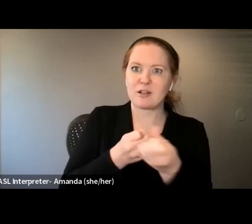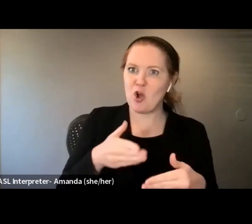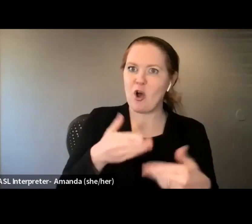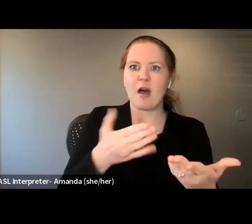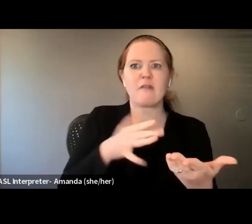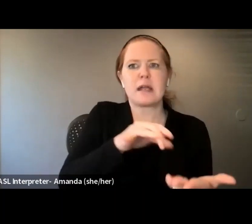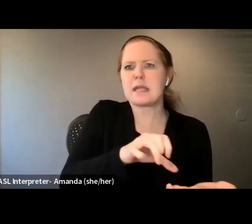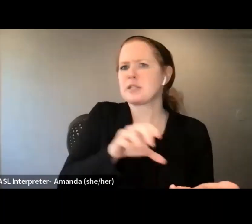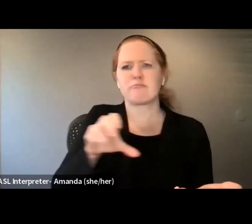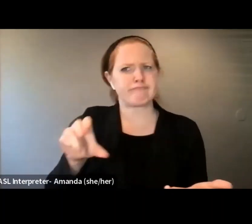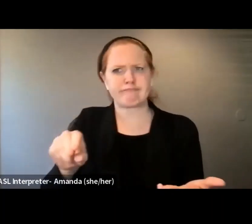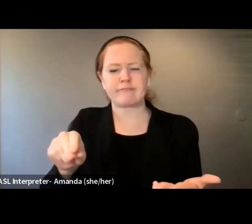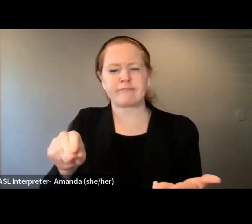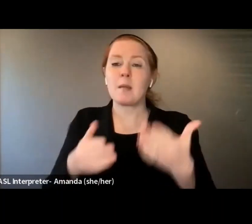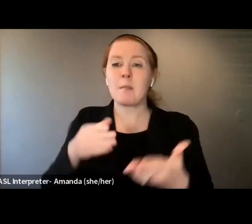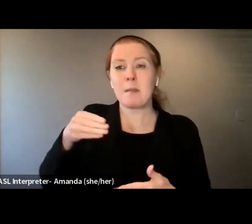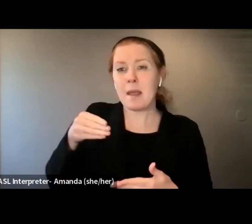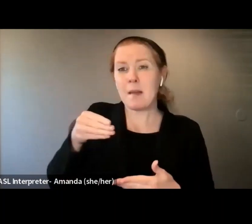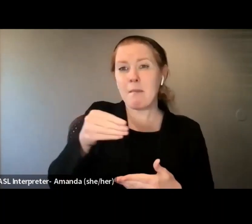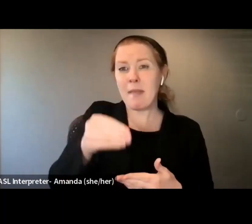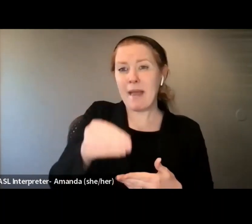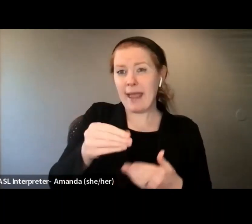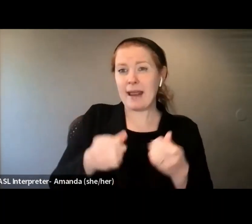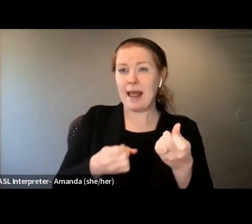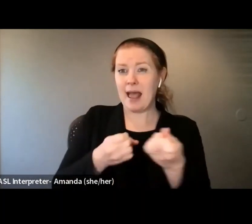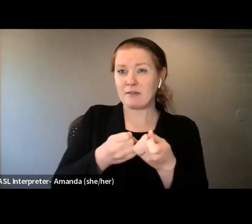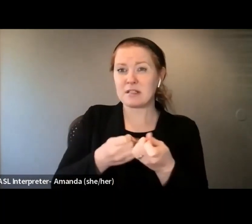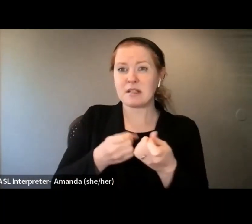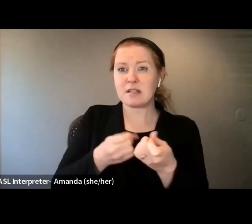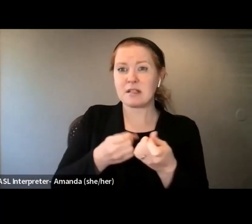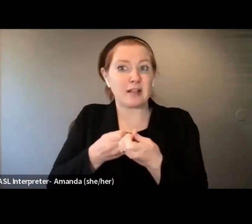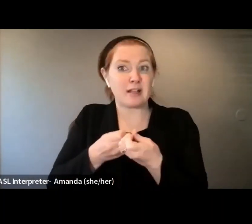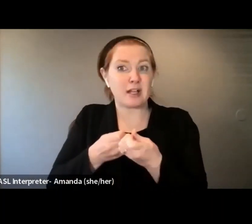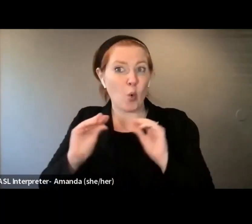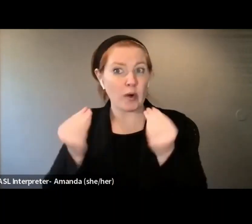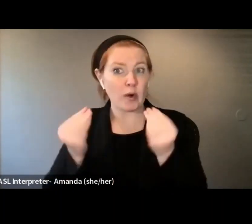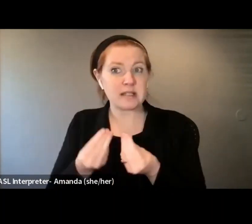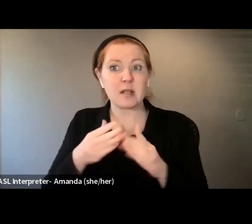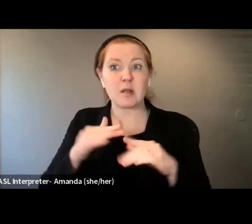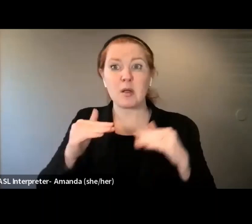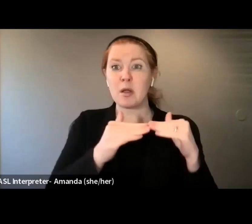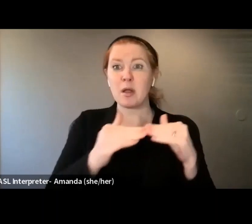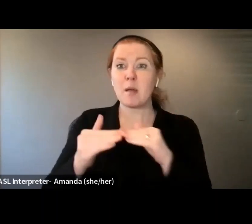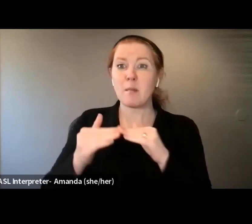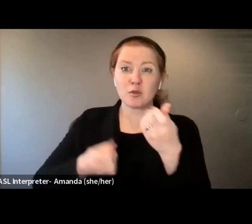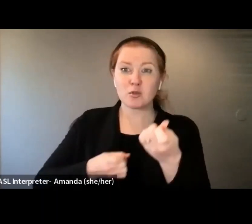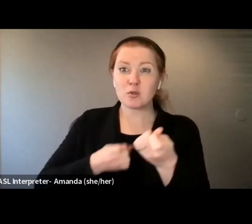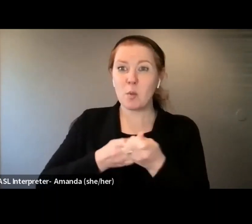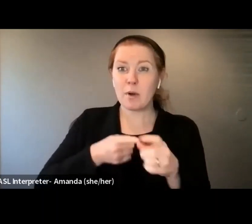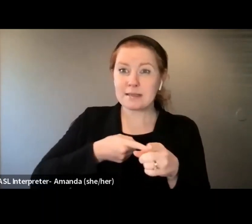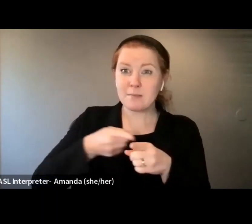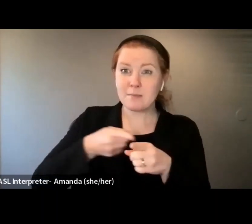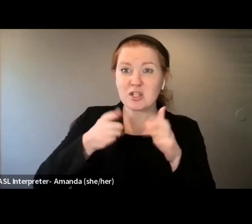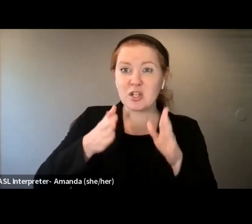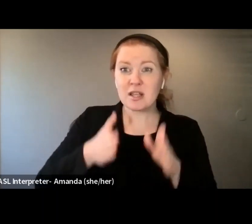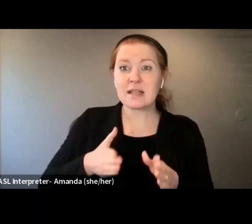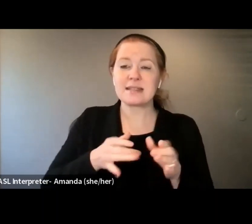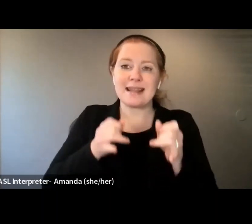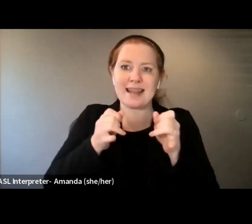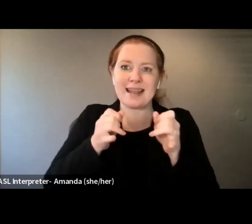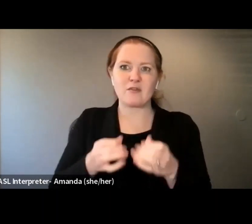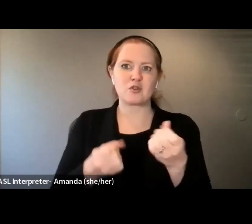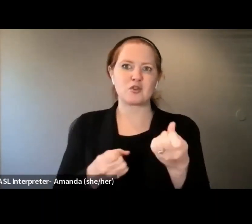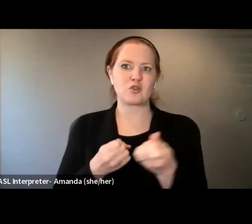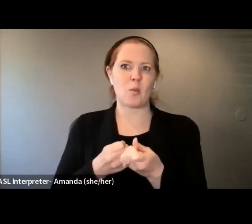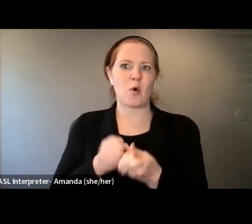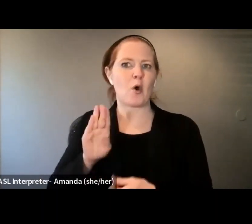a paid advocate working on behalf of an advocacy organization. It could be a peer support specialist. An individual support broker may be